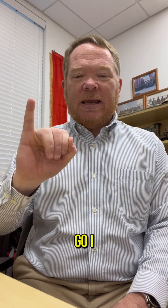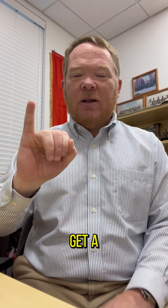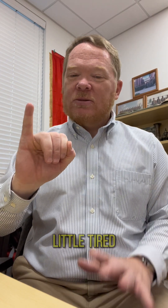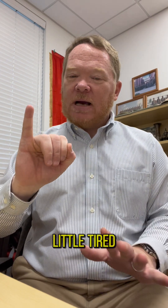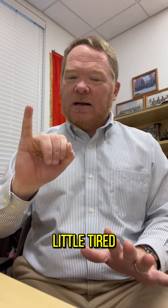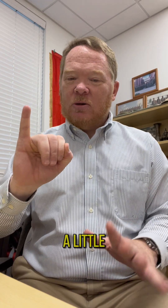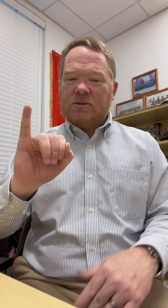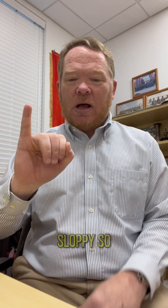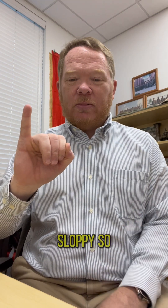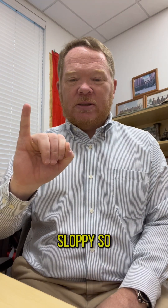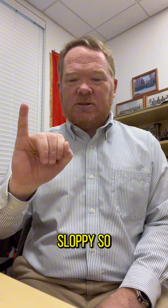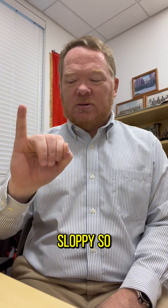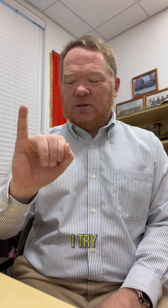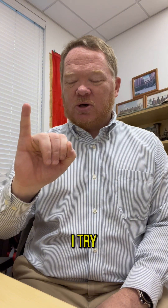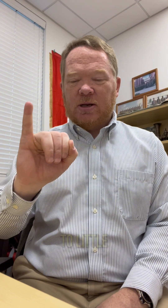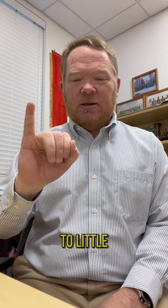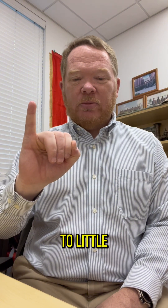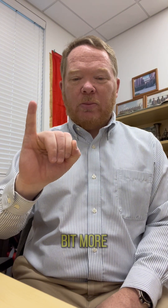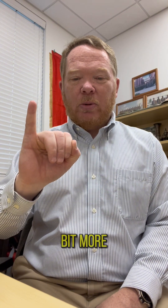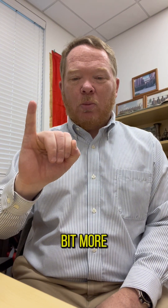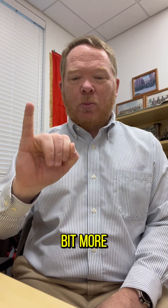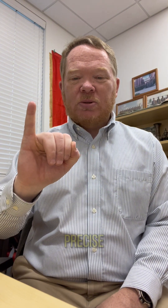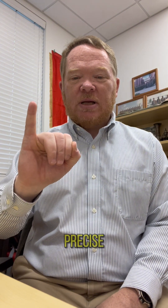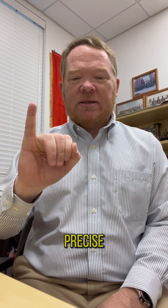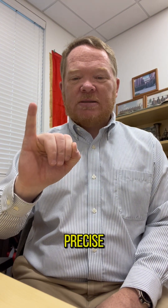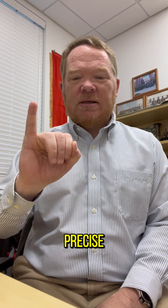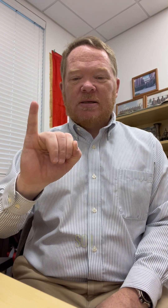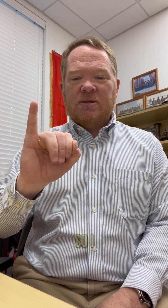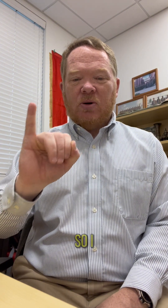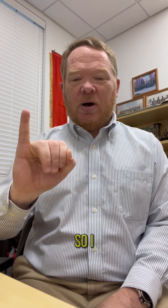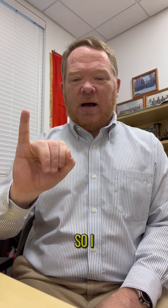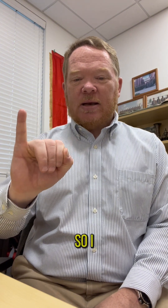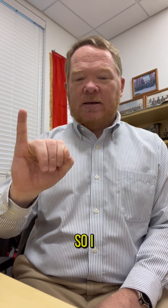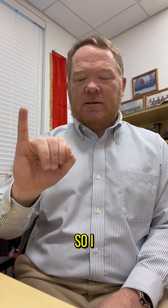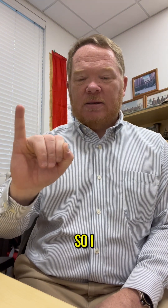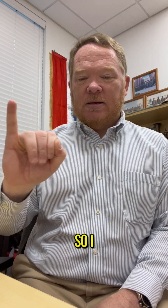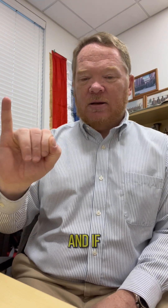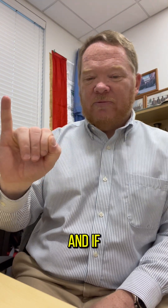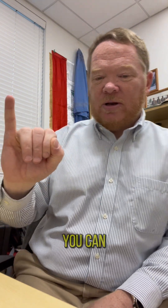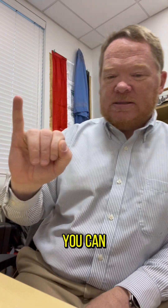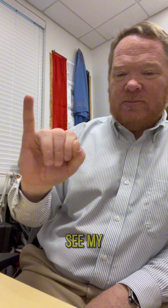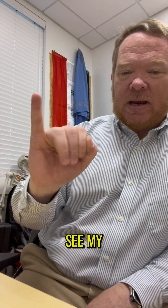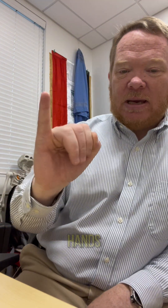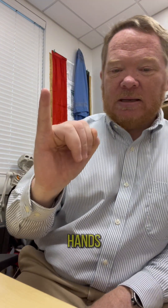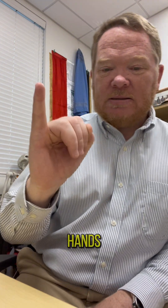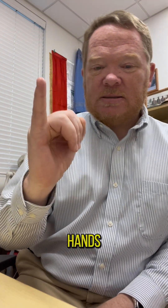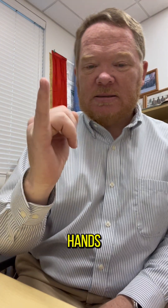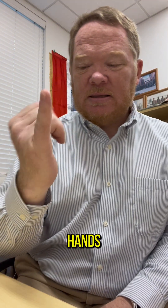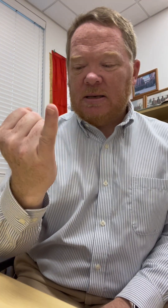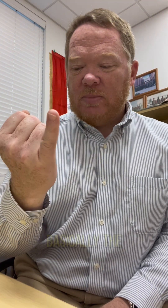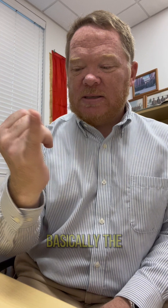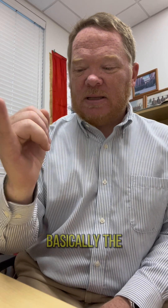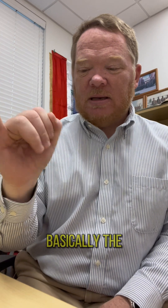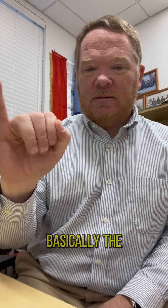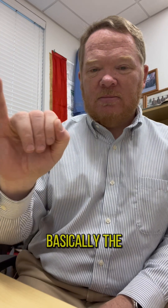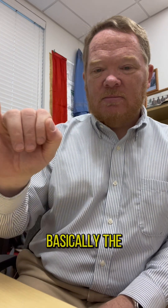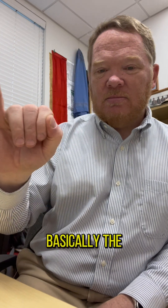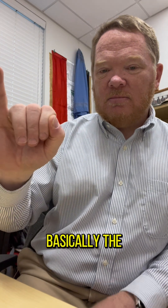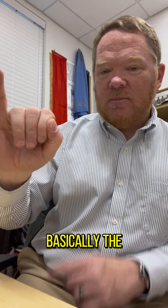little tired and a little sloppy, so I'll try to be a little bit more precise. So I. And if you can see my hands, basically the